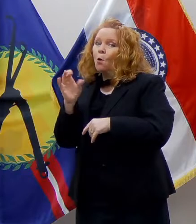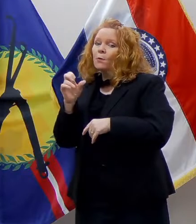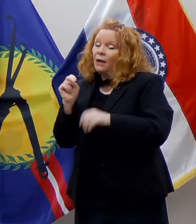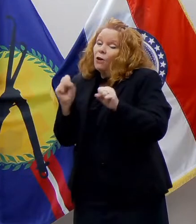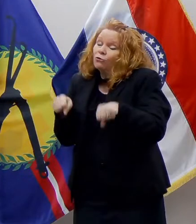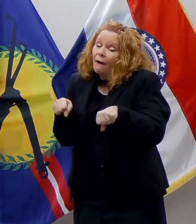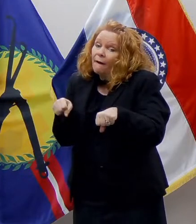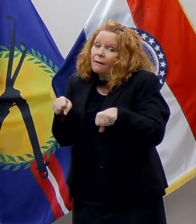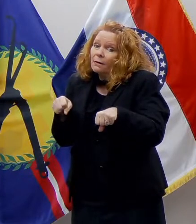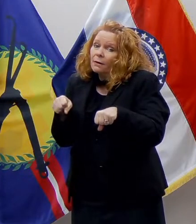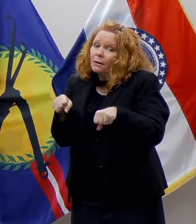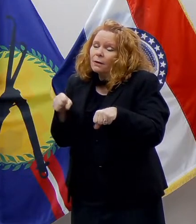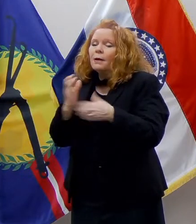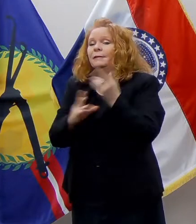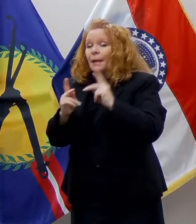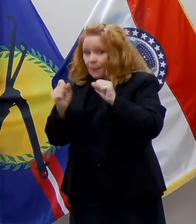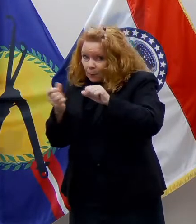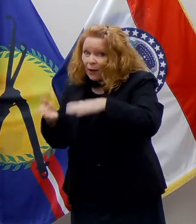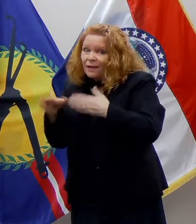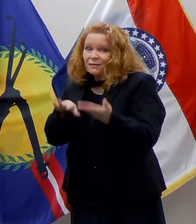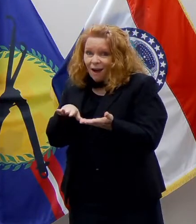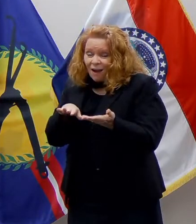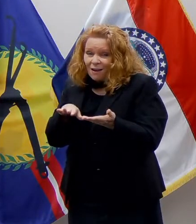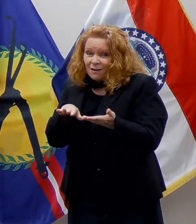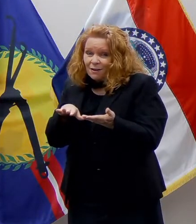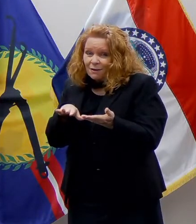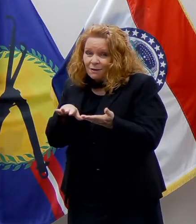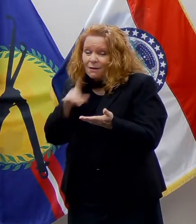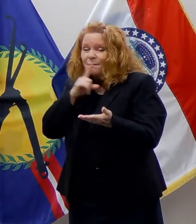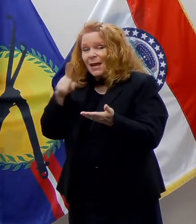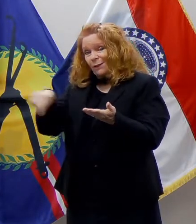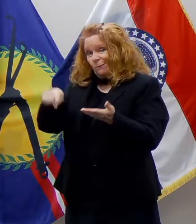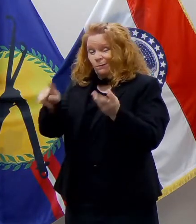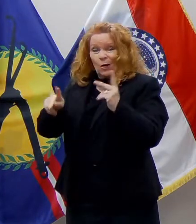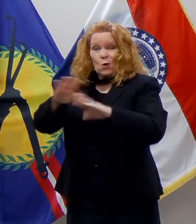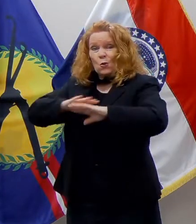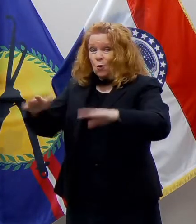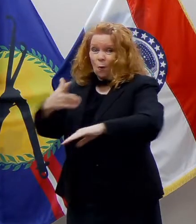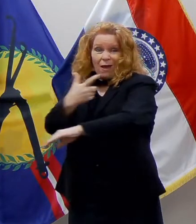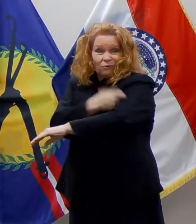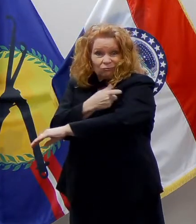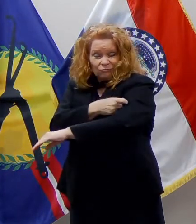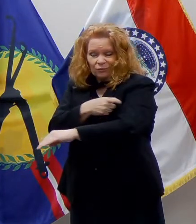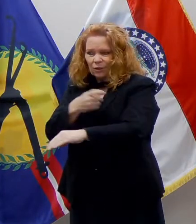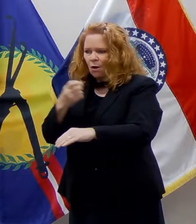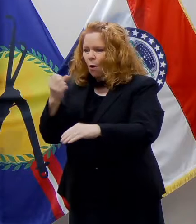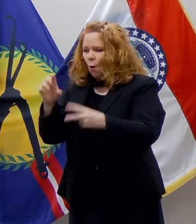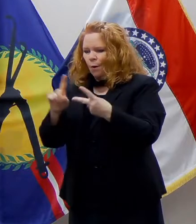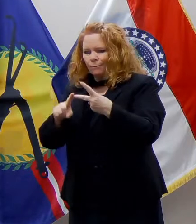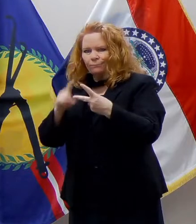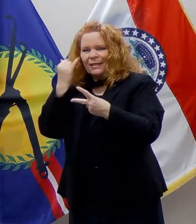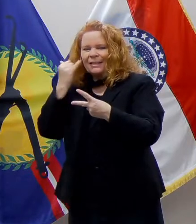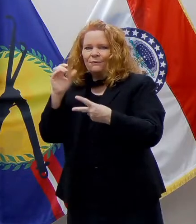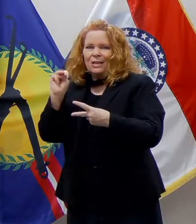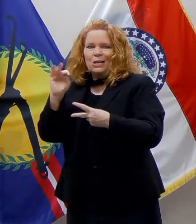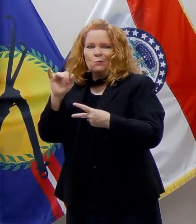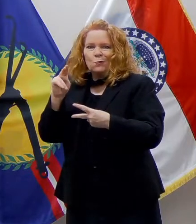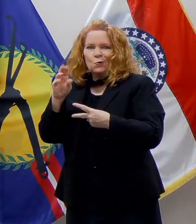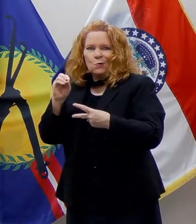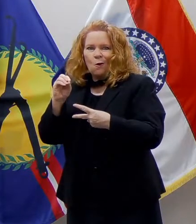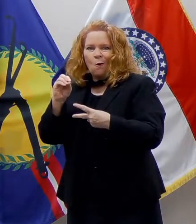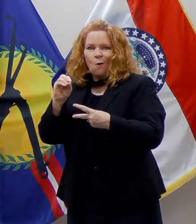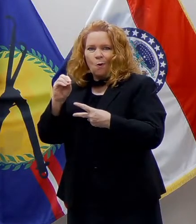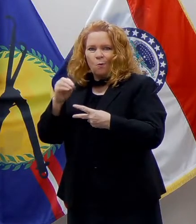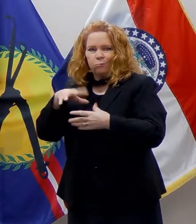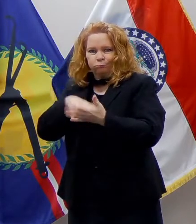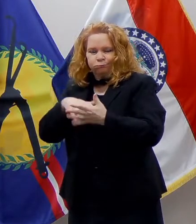especially people that are unvaccinated or that are immunocompromised. And I would just encourage people to